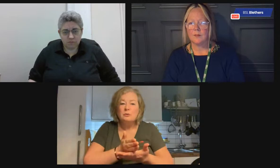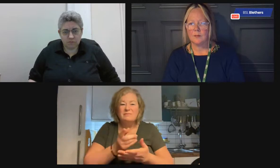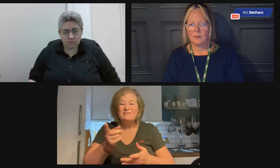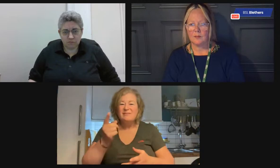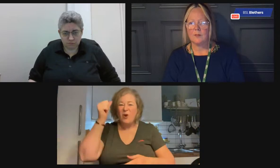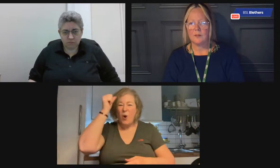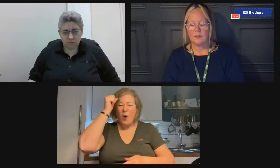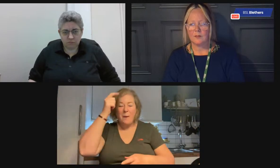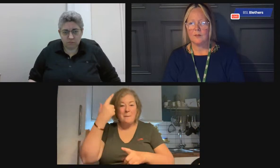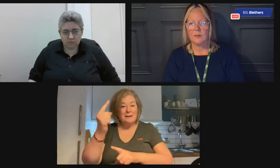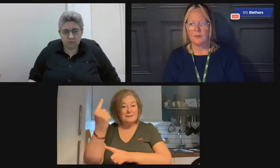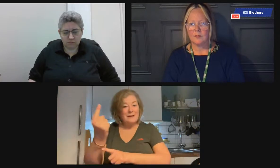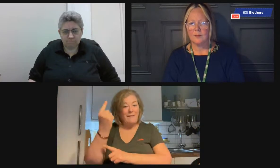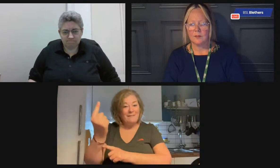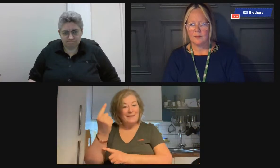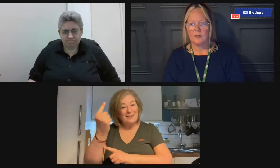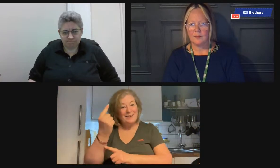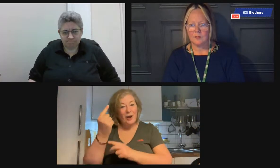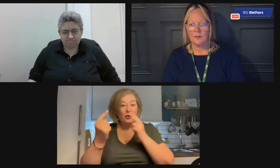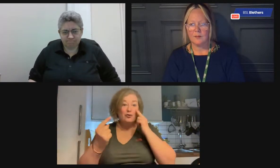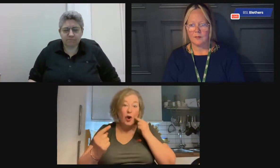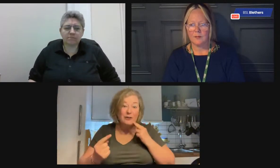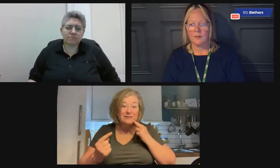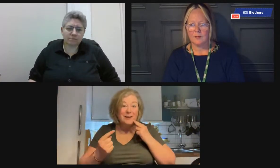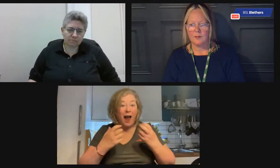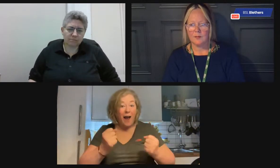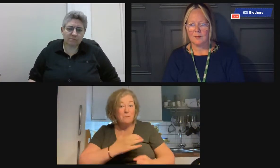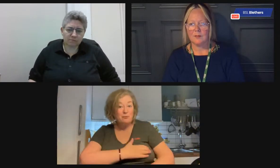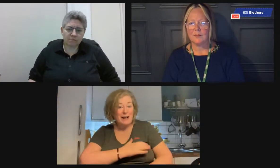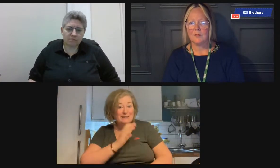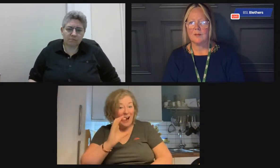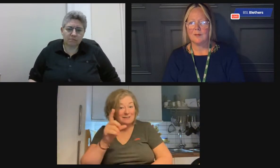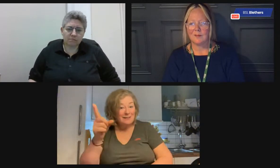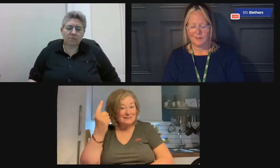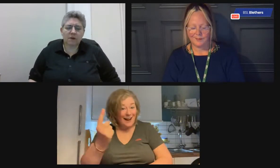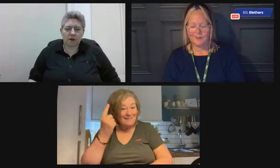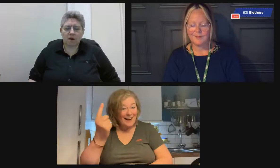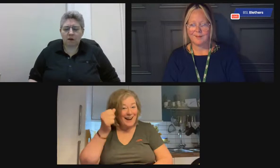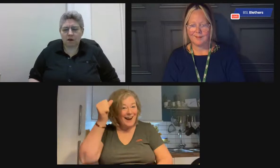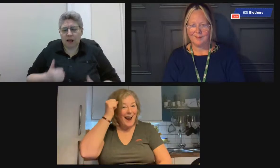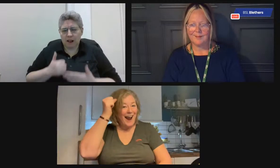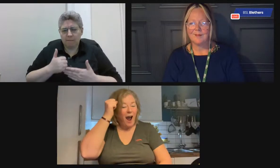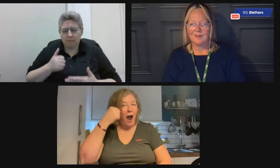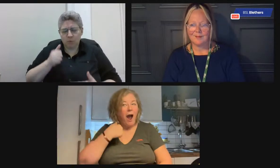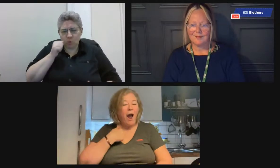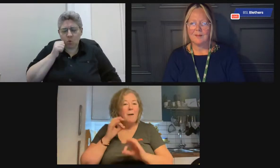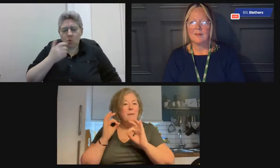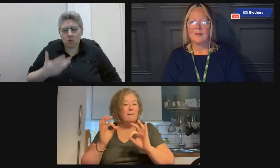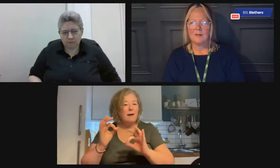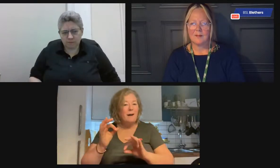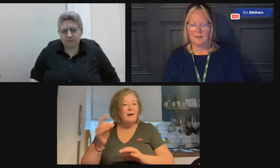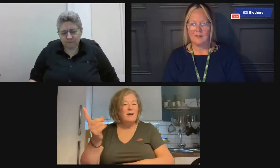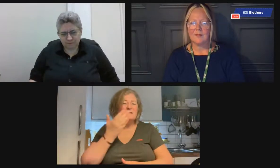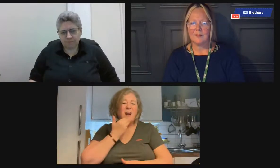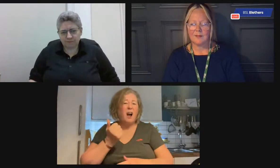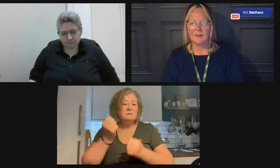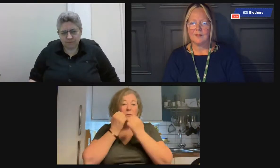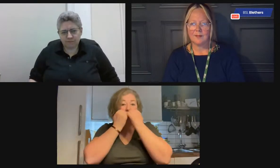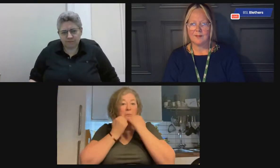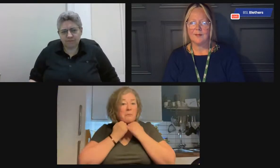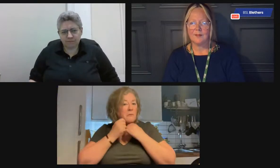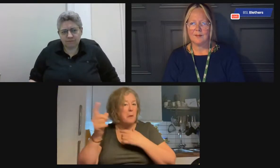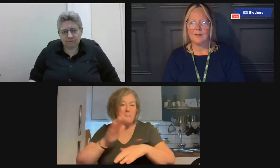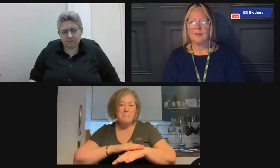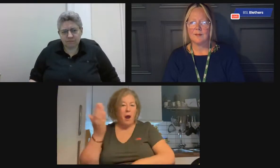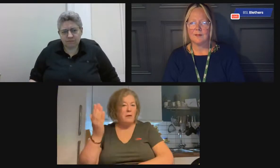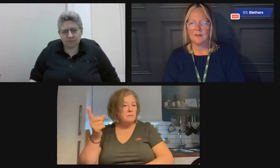I I feel there's something there. She wouldn't say it was cancer, but the nurse herself had been